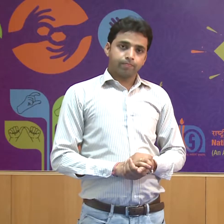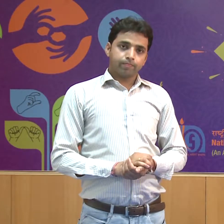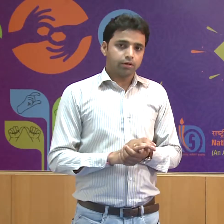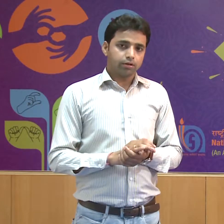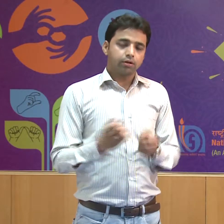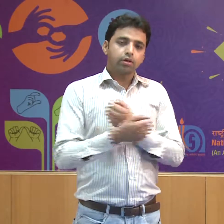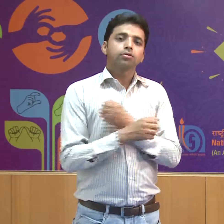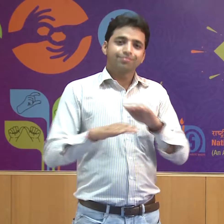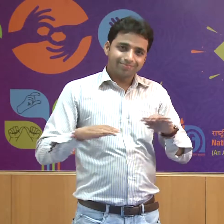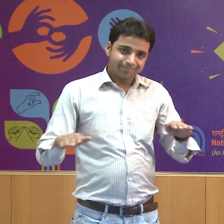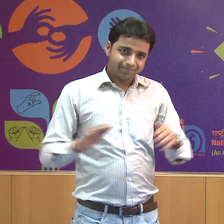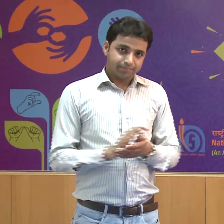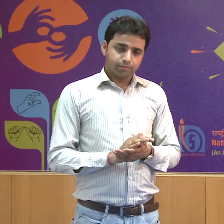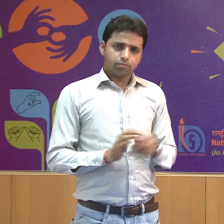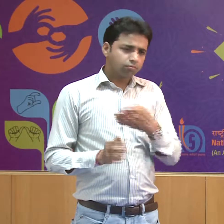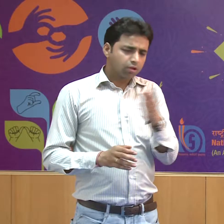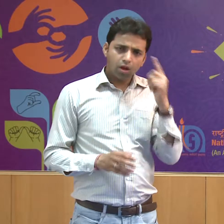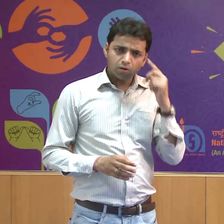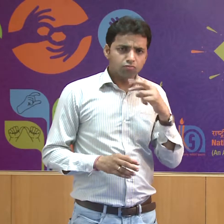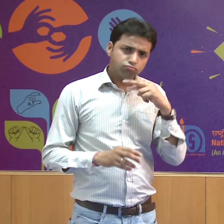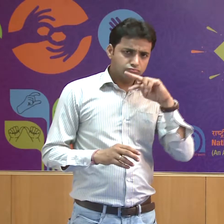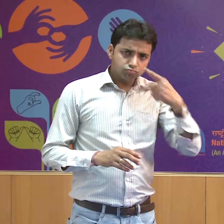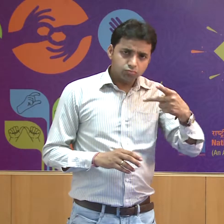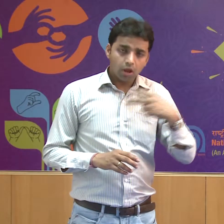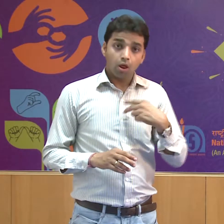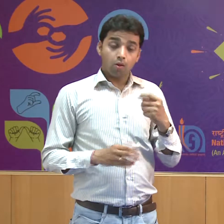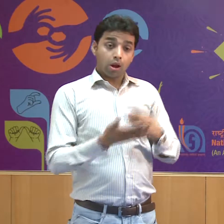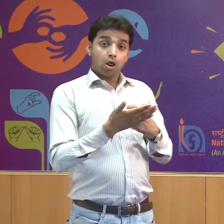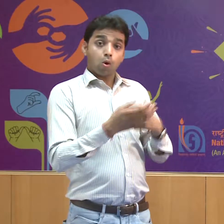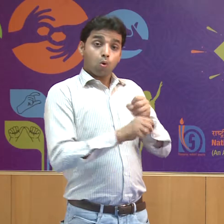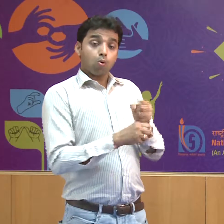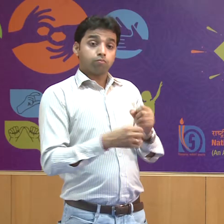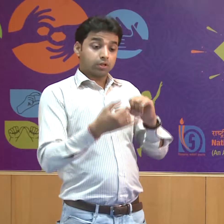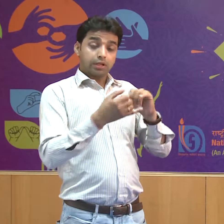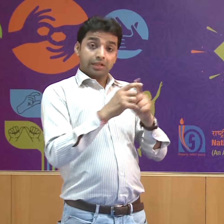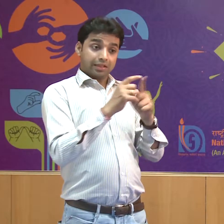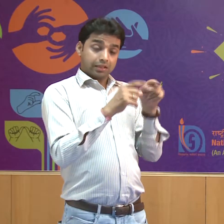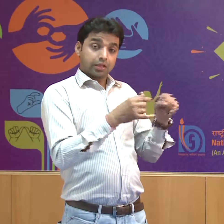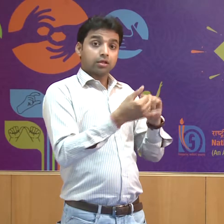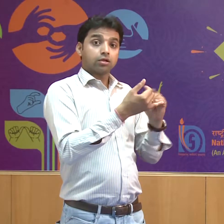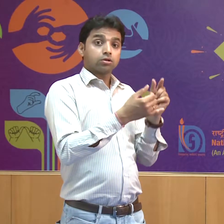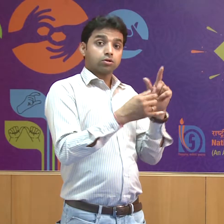Dear learners, can you tell when the rule of Delhi Sultanate came to an end?